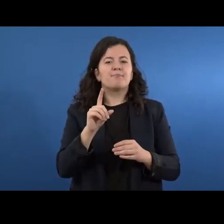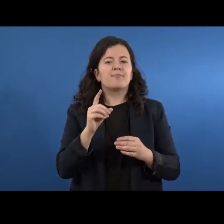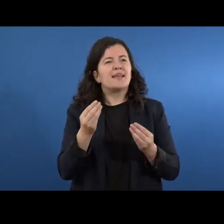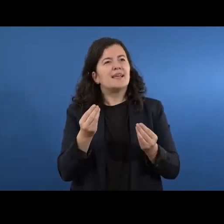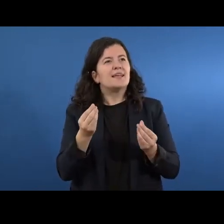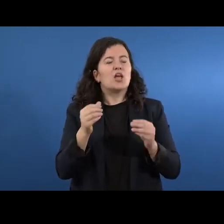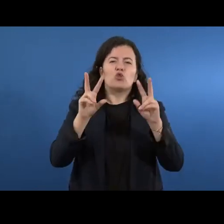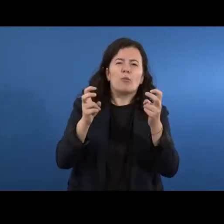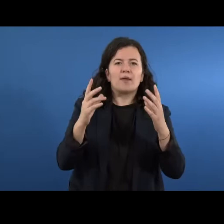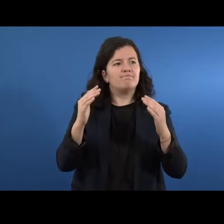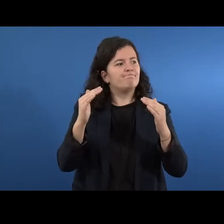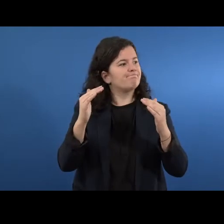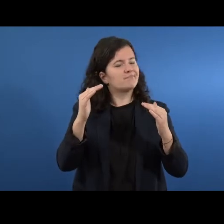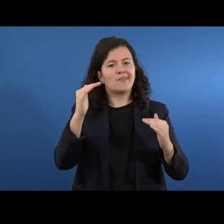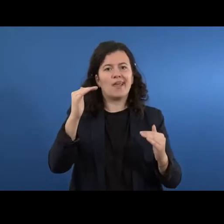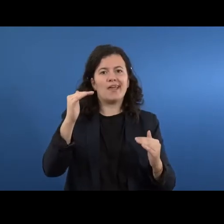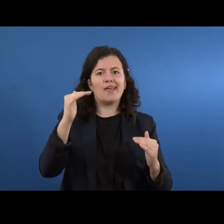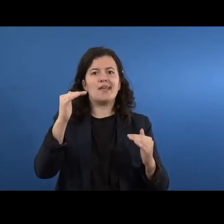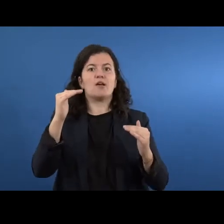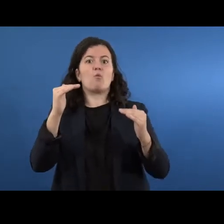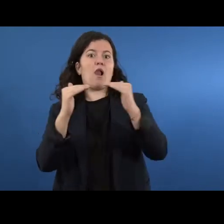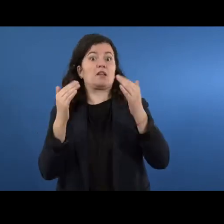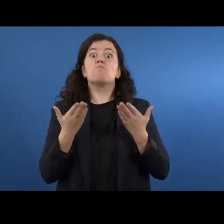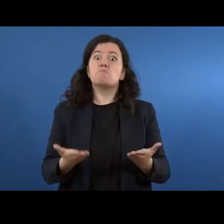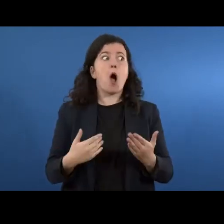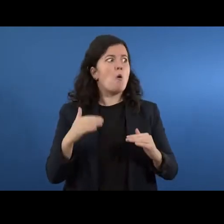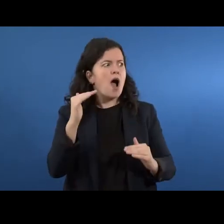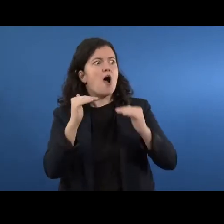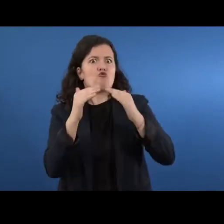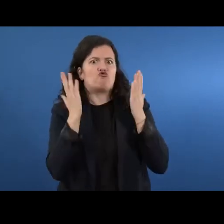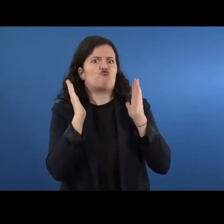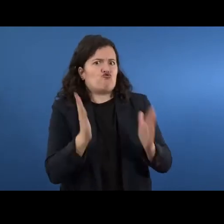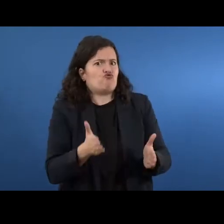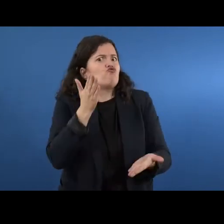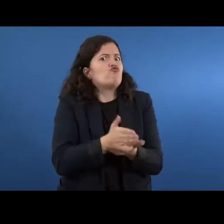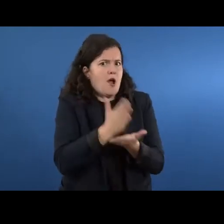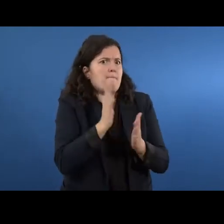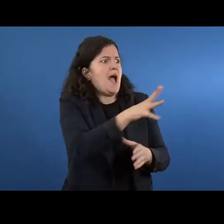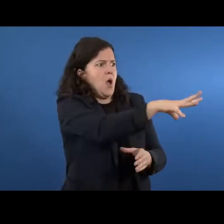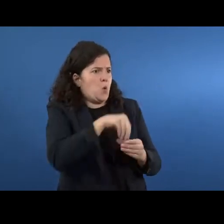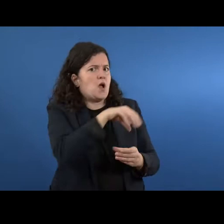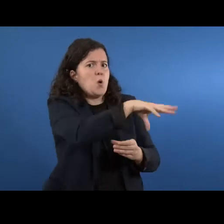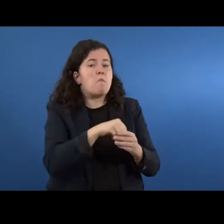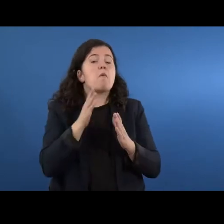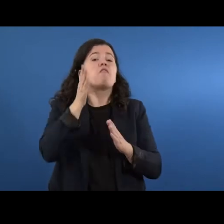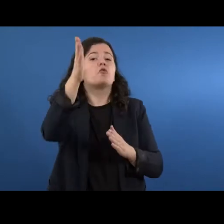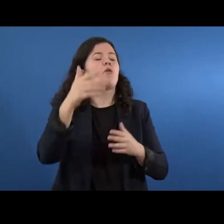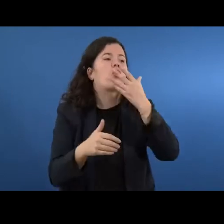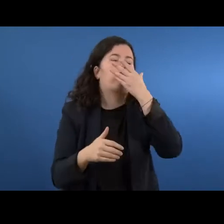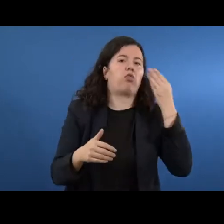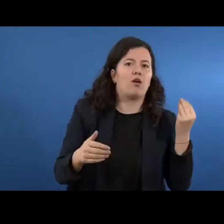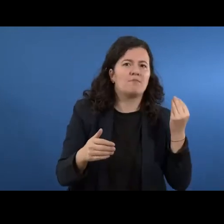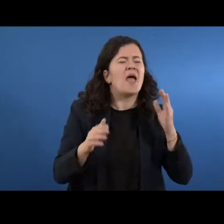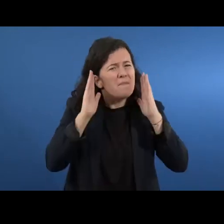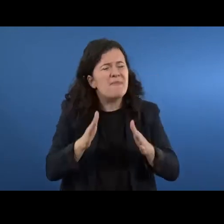kind of people lose interest, so to say. There's always a risk that these issues are not sufficiently addressed when we talk about the